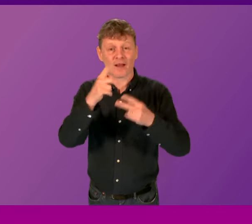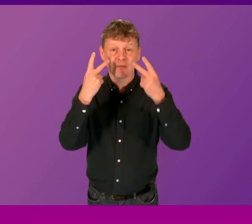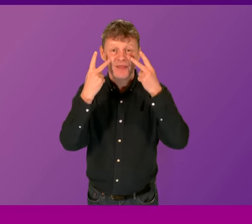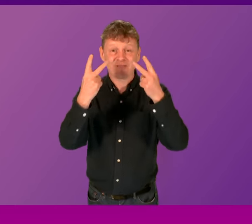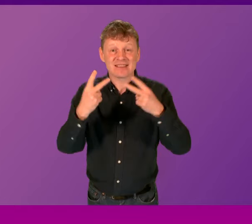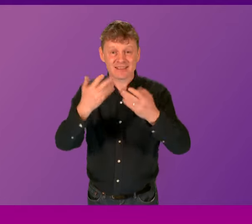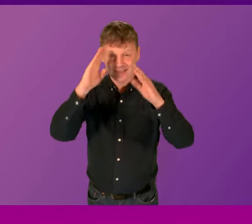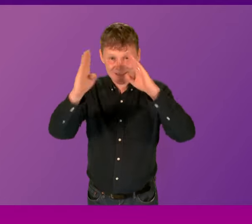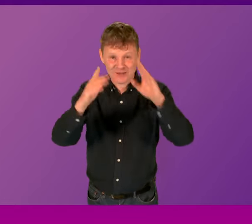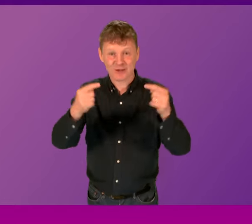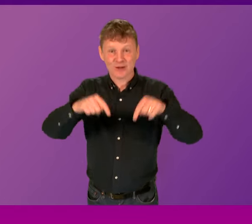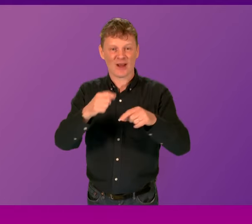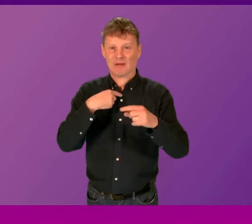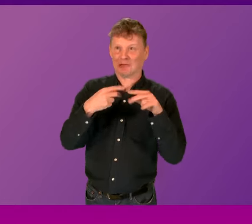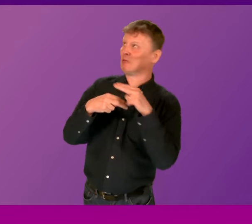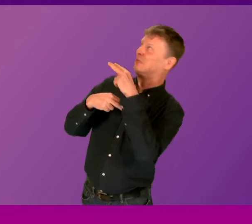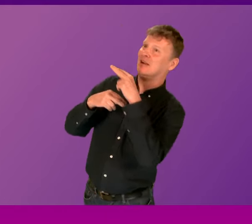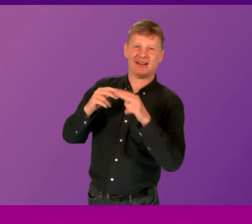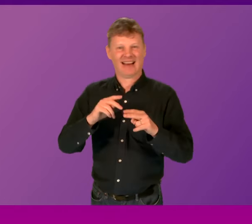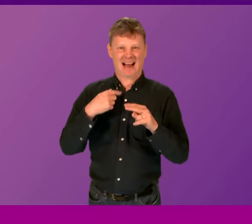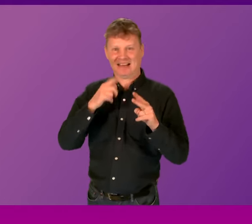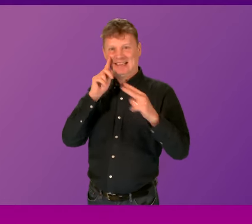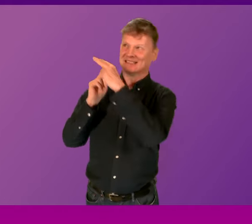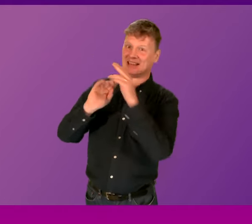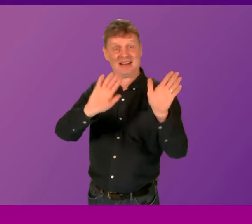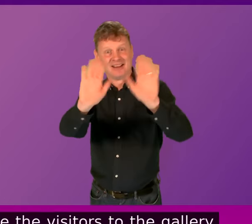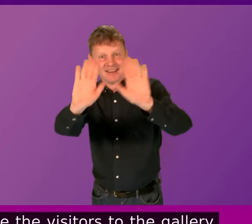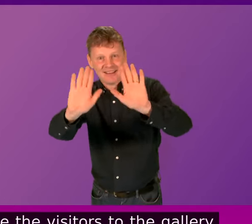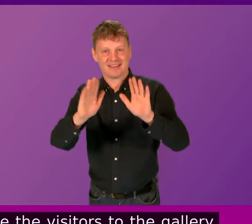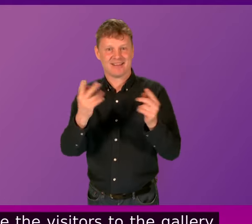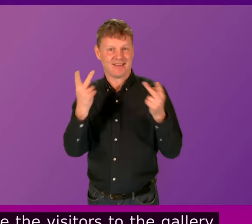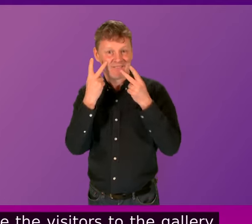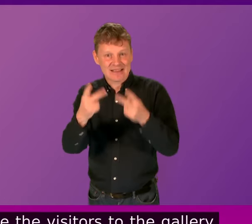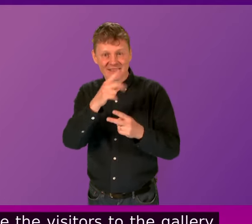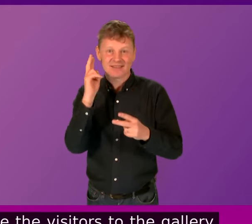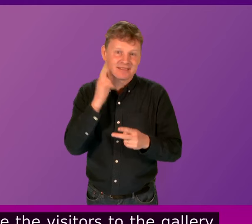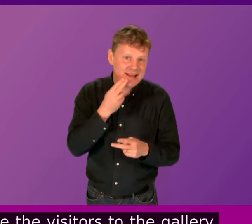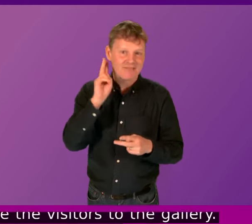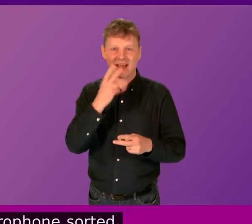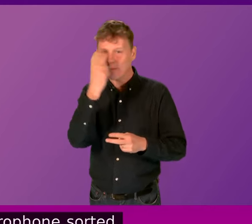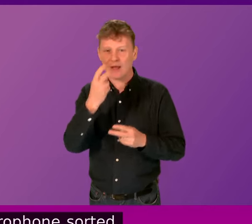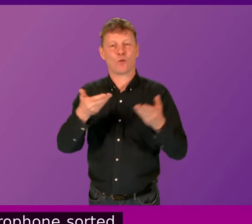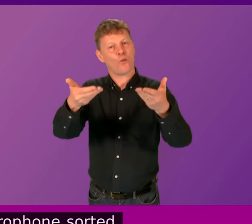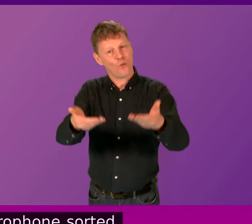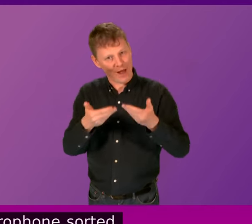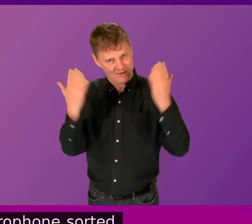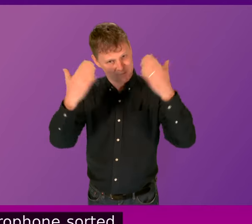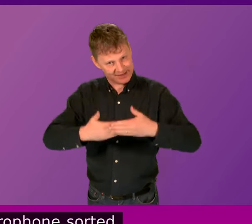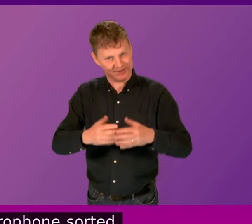the gallery. There's nothing worse than turning away from the microphone, sorry. Visitors to the gallery, and I welcome them here this